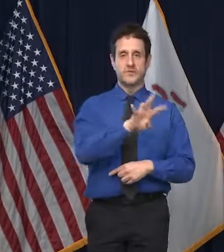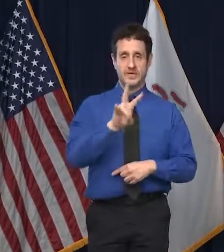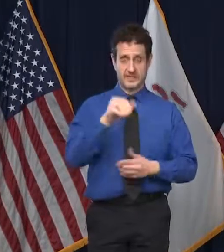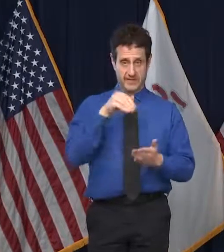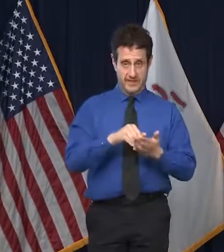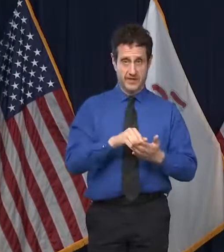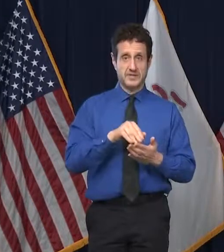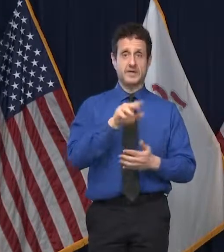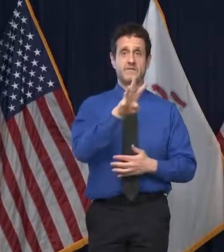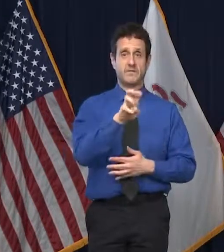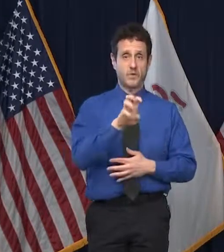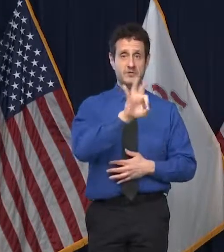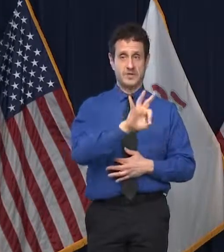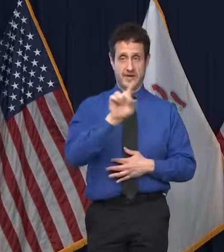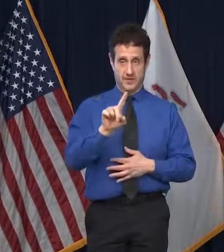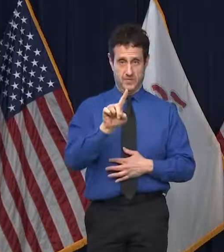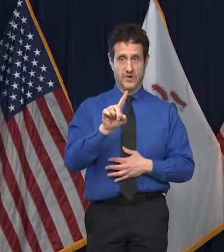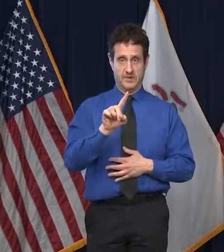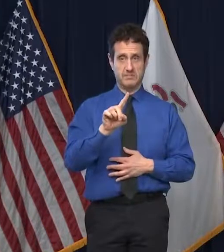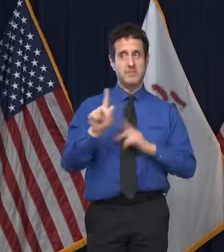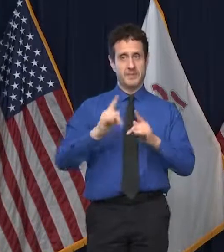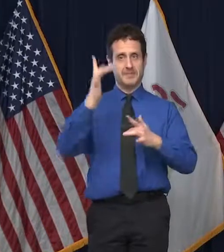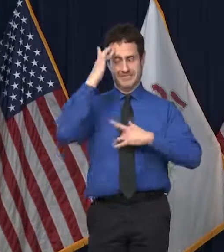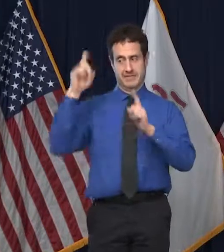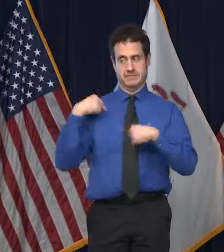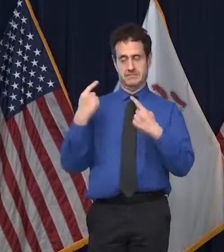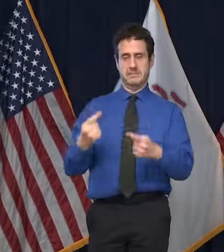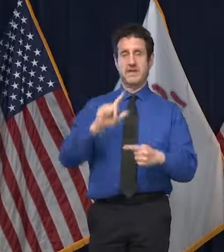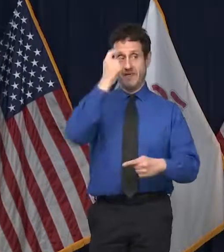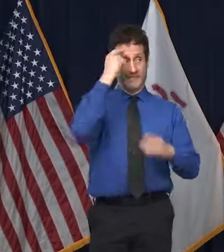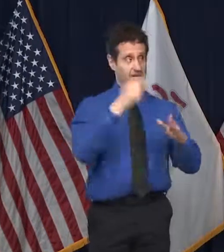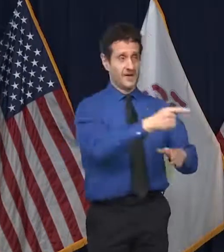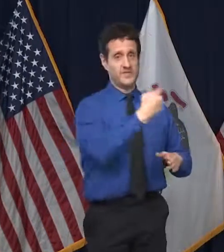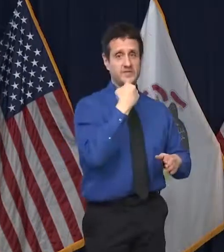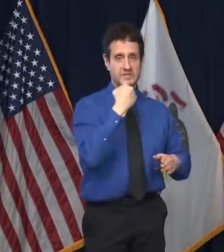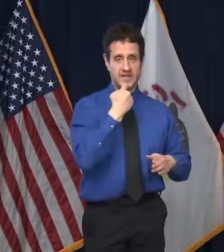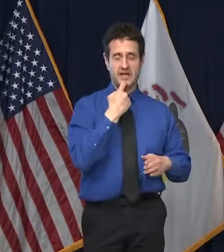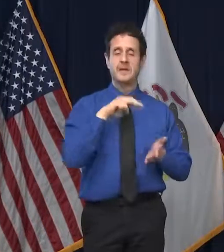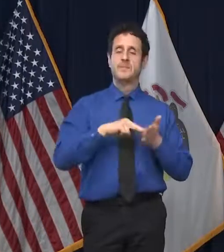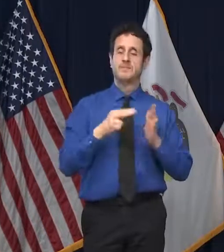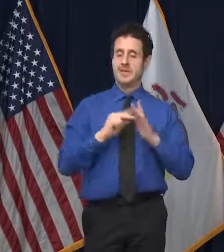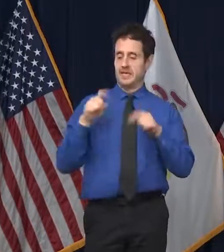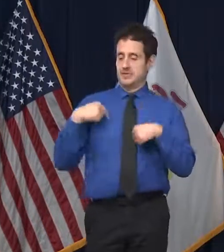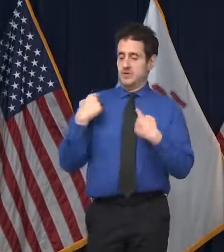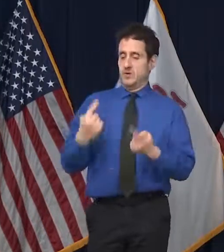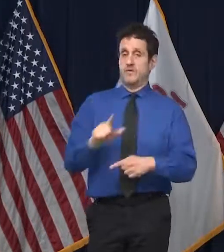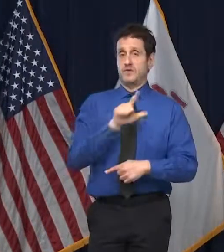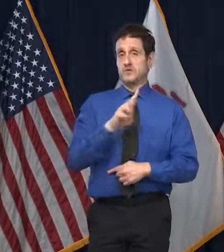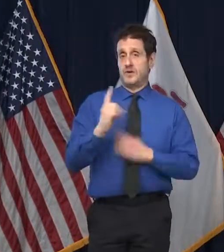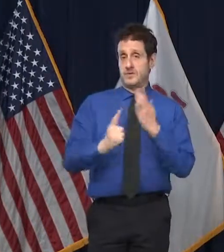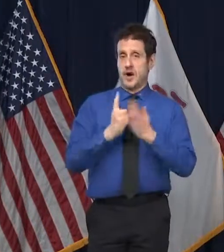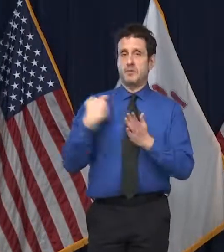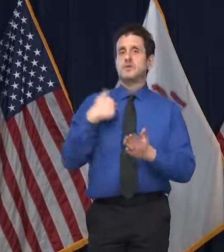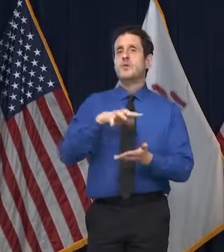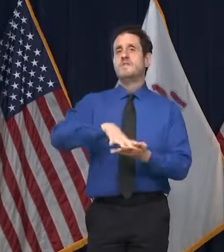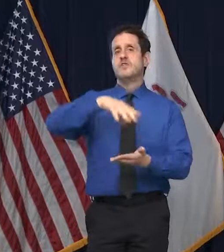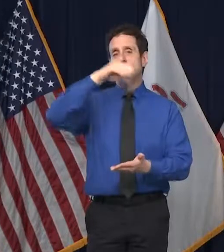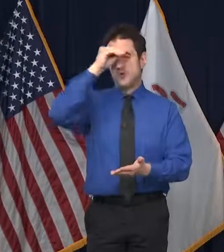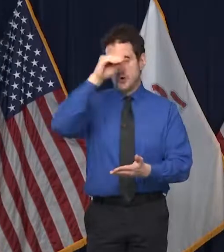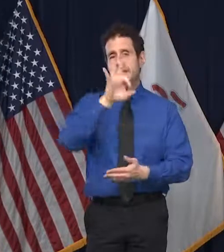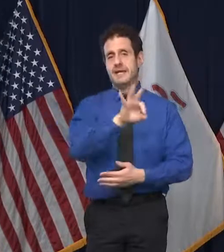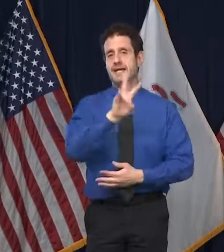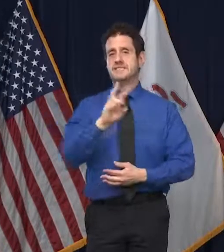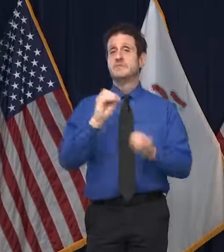447,491 cases. And as the governor mentioned, that includes 97 newly reported deaths for a total